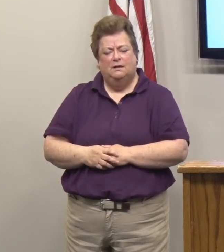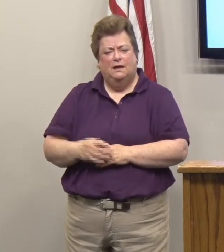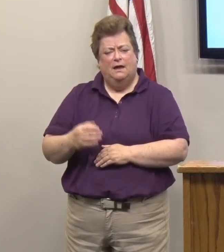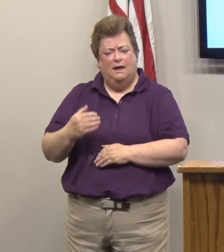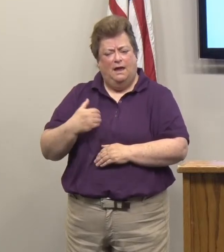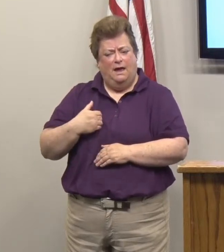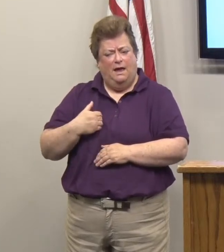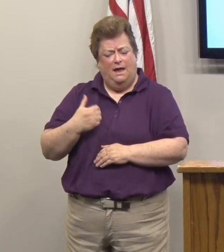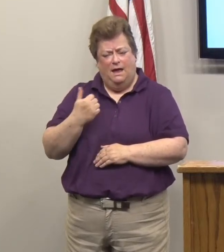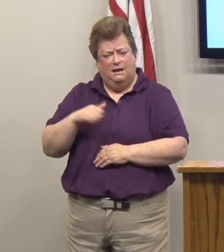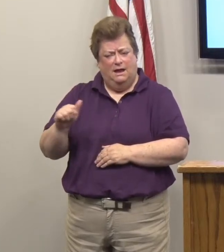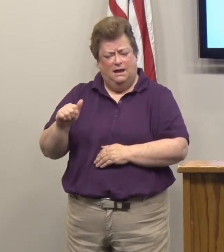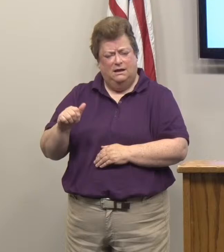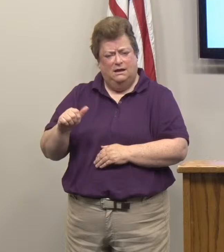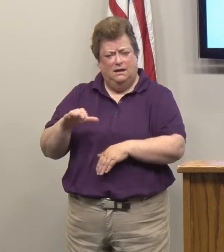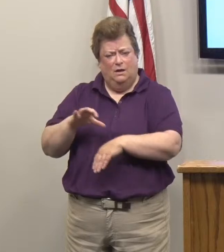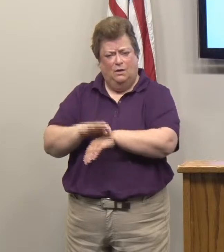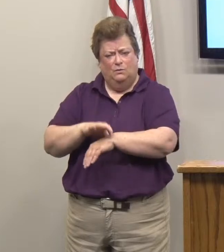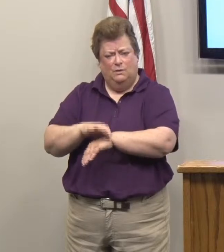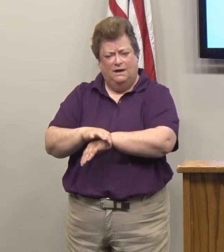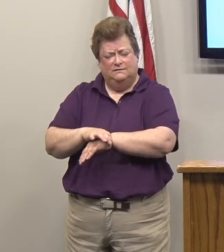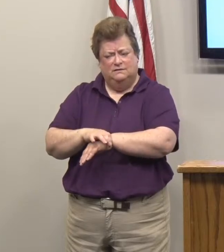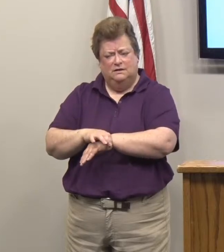Next question.